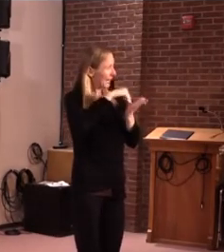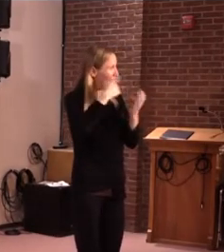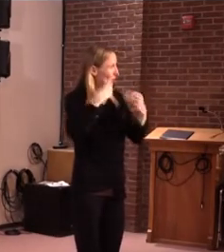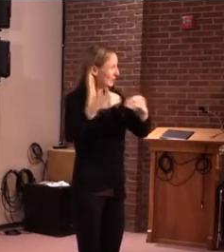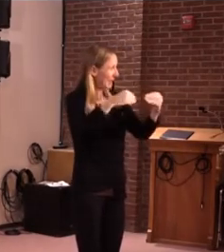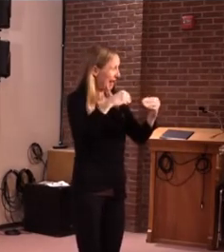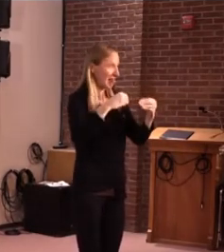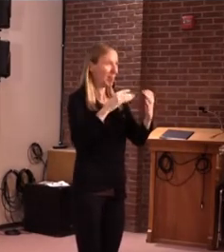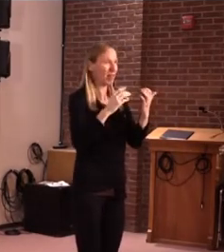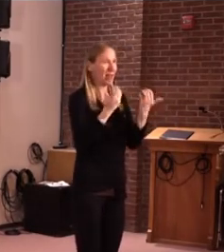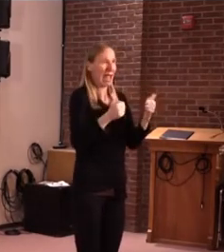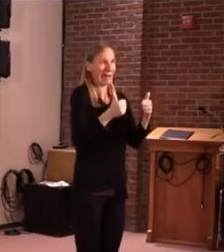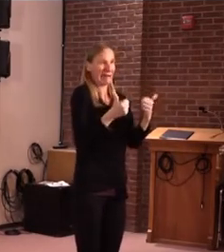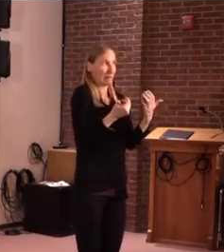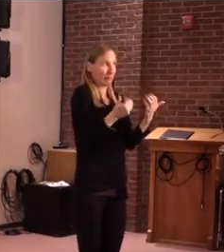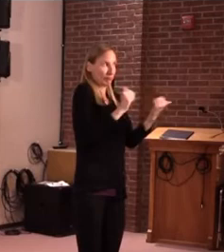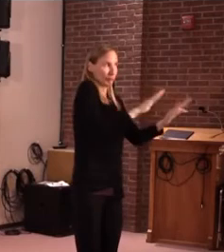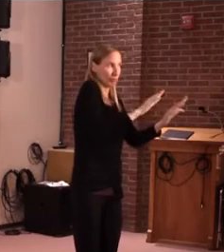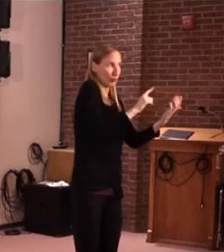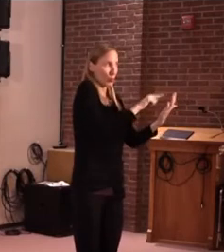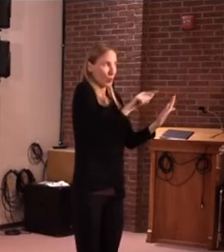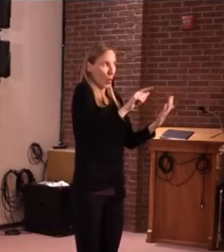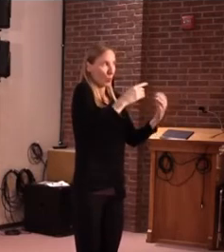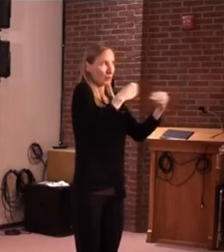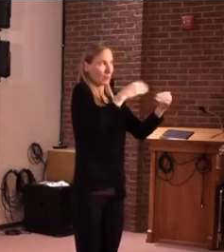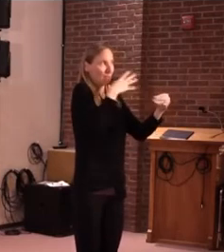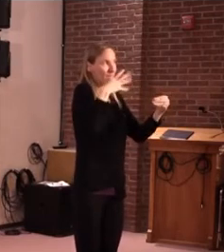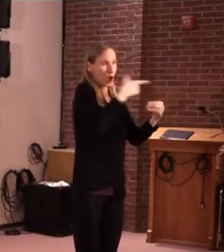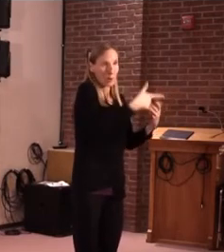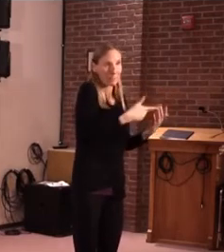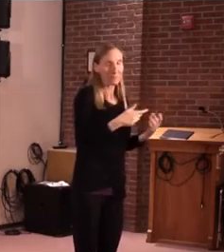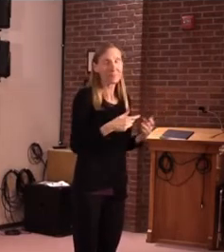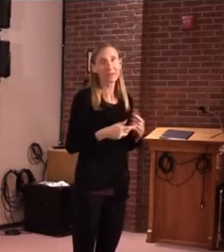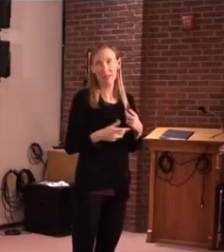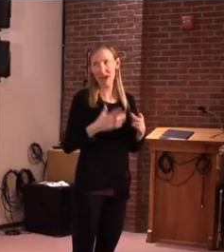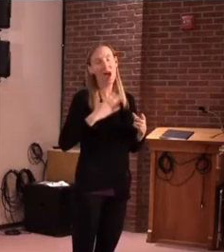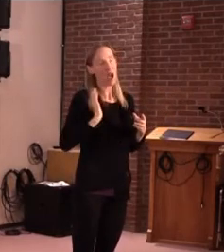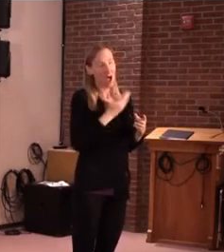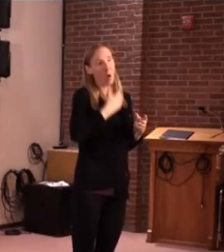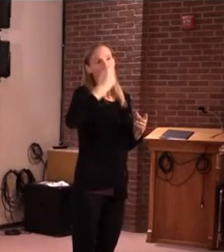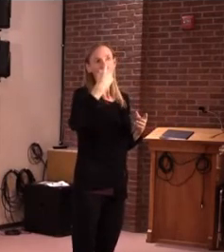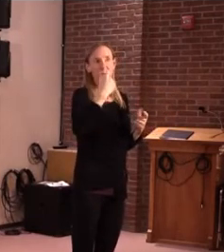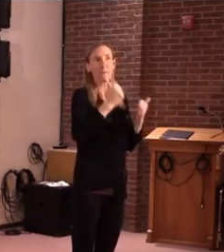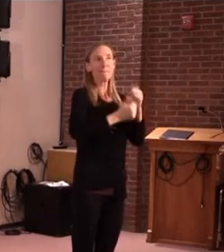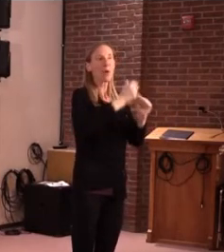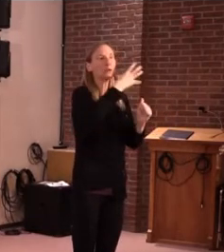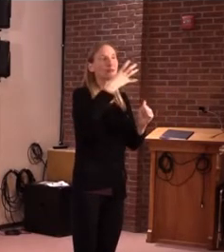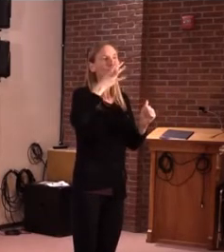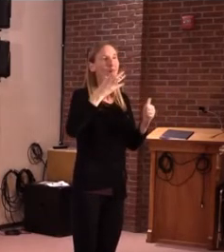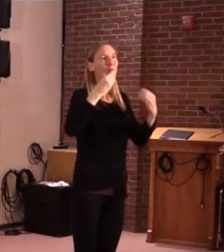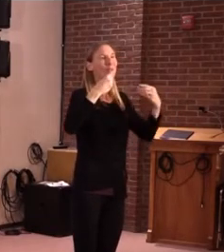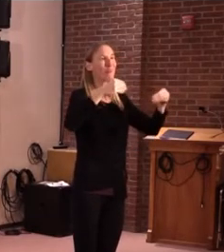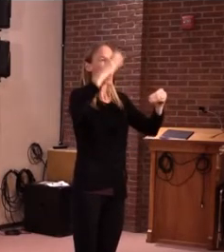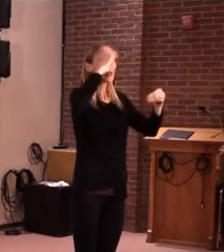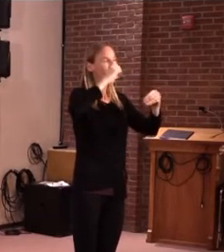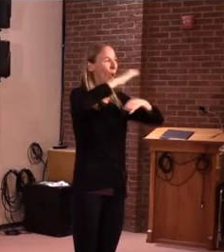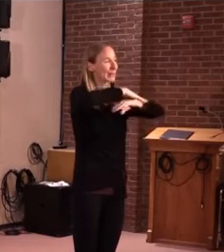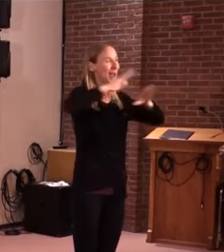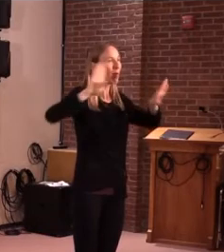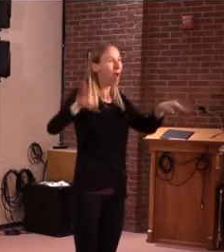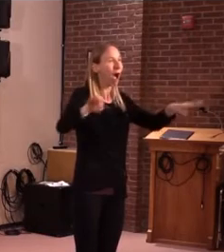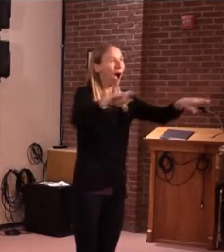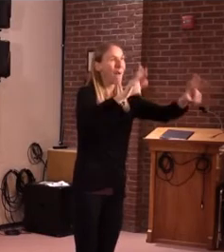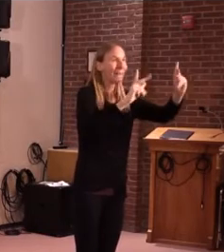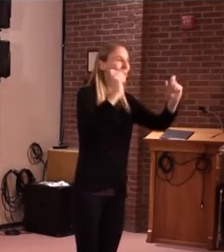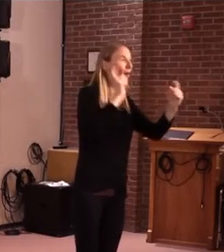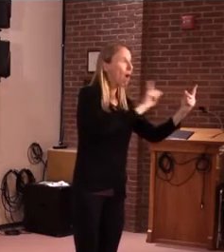wares? Thank you, Mike. It's our understanding a majority of the markets are going to open.